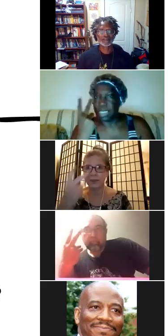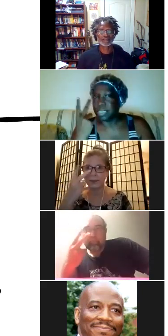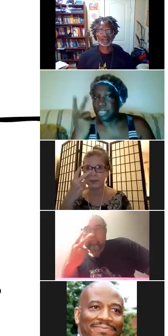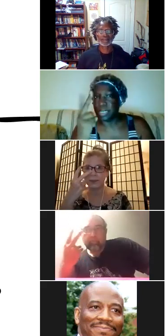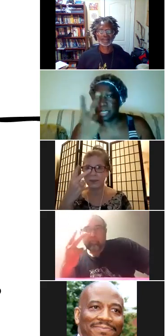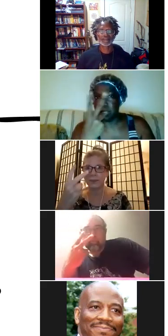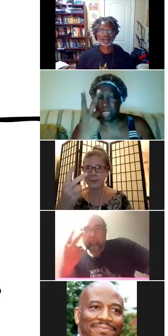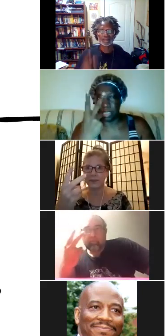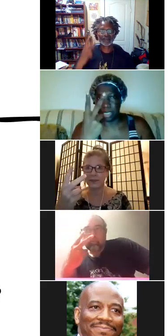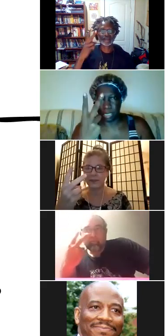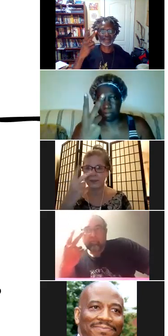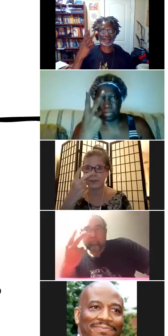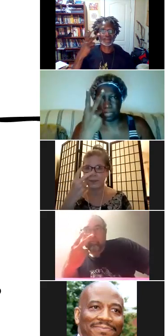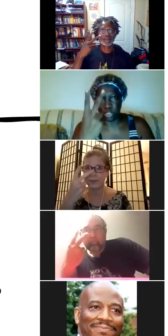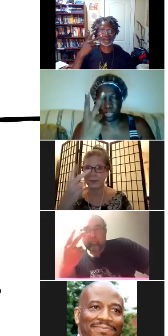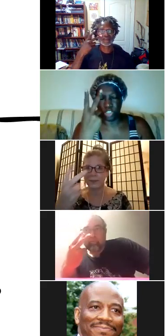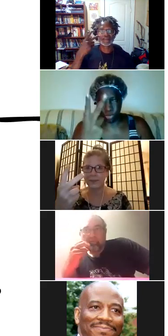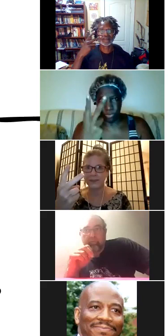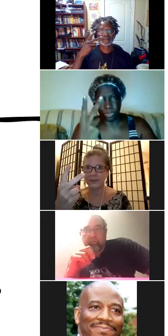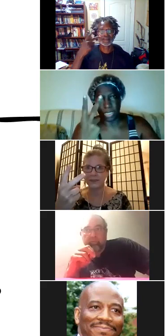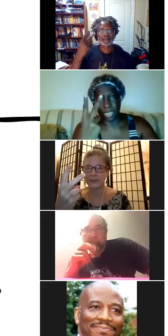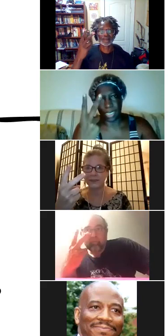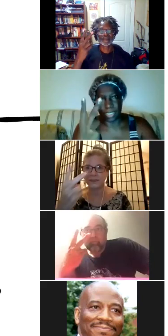You take your